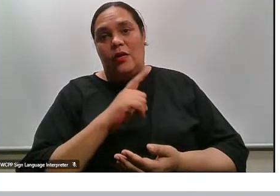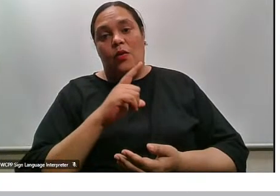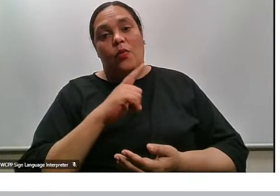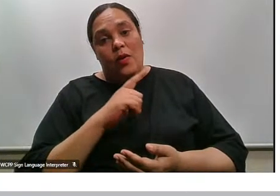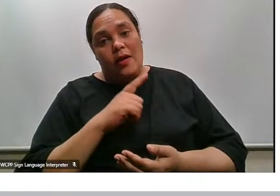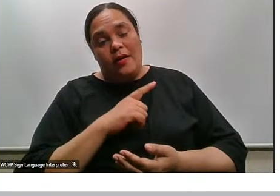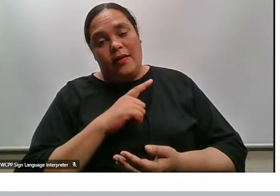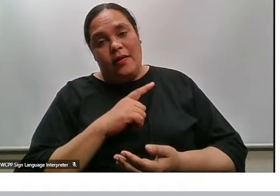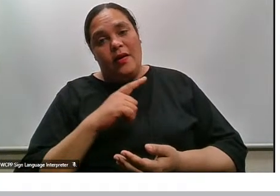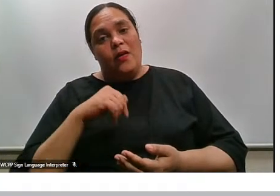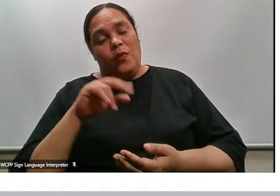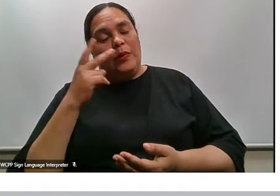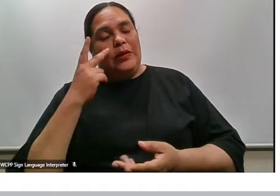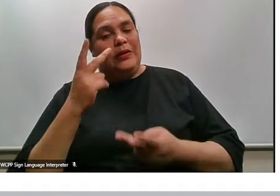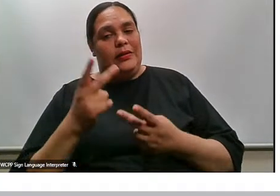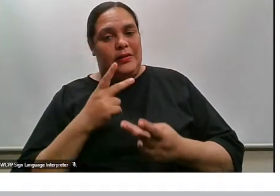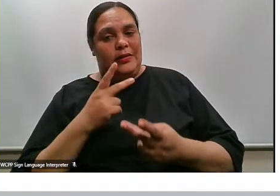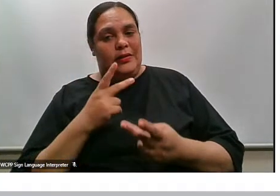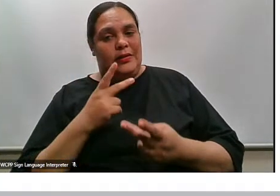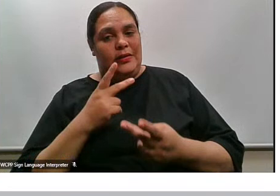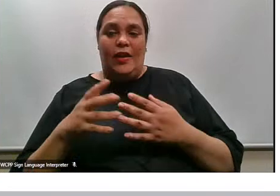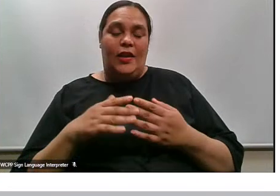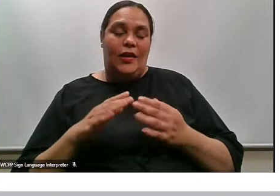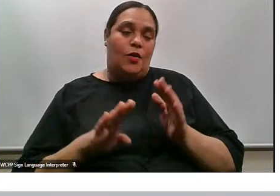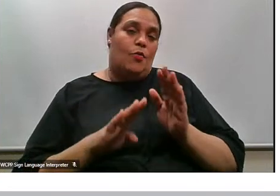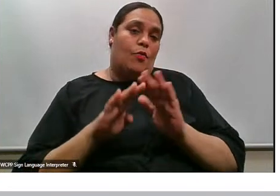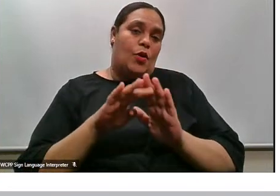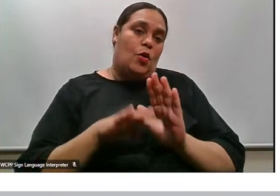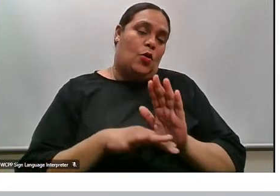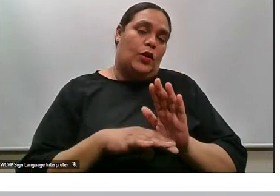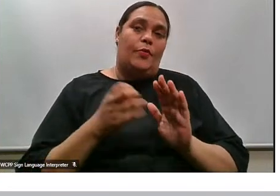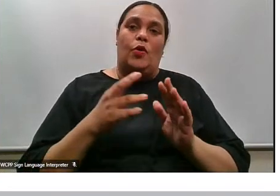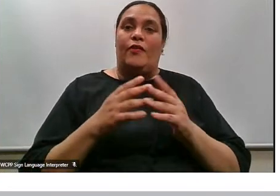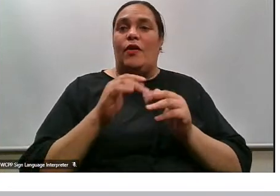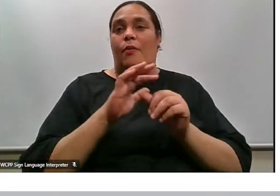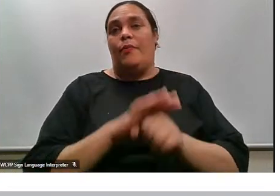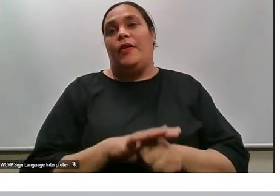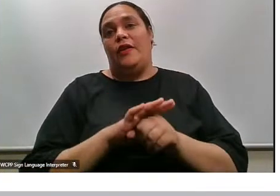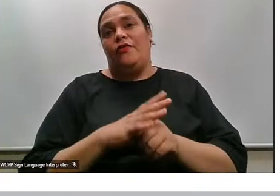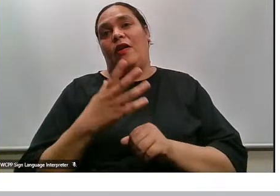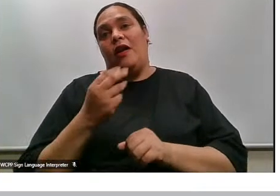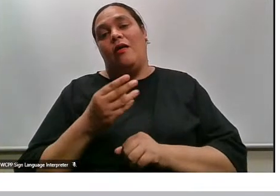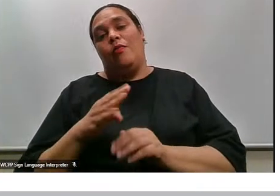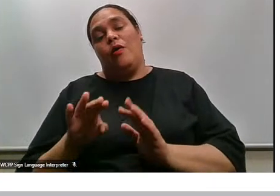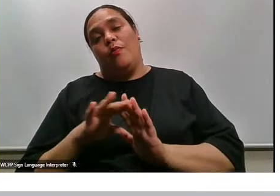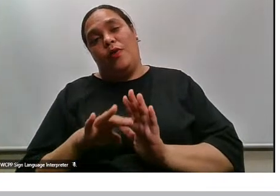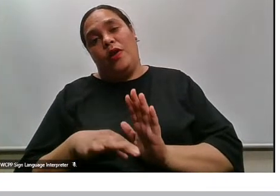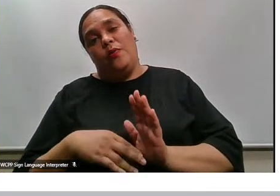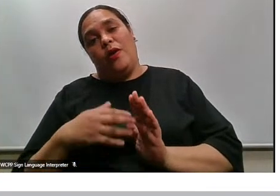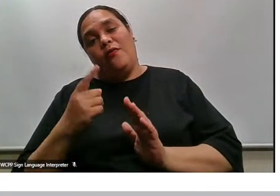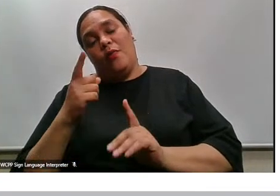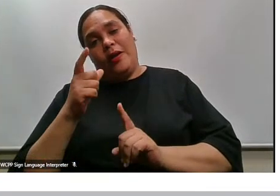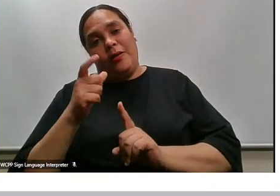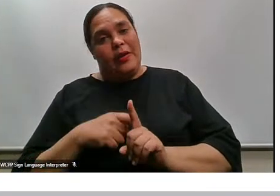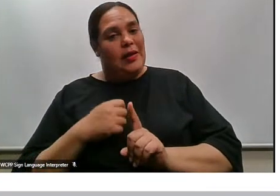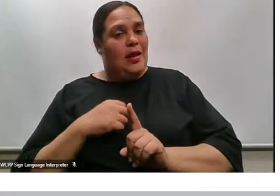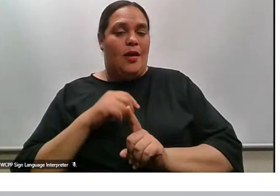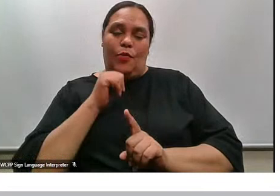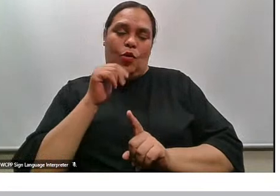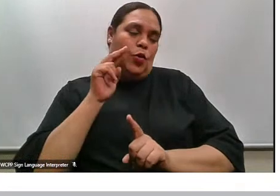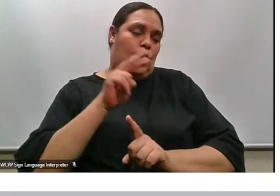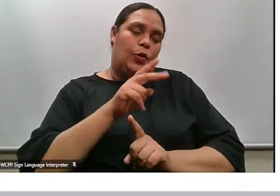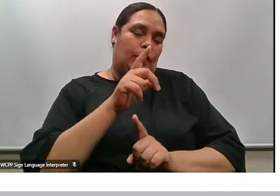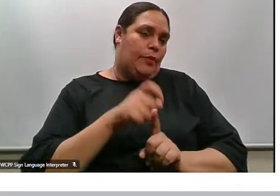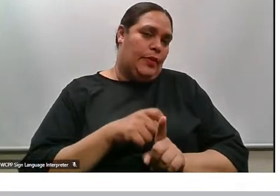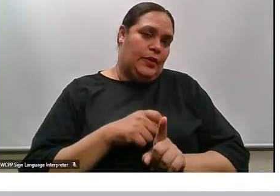because we see that if any program and if there's pressures on a program, we had one person, I'm not going to look at that person.